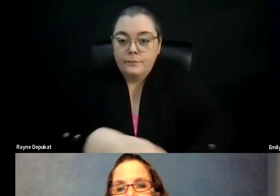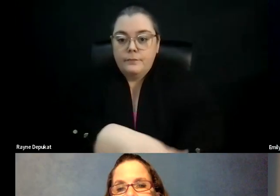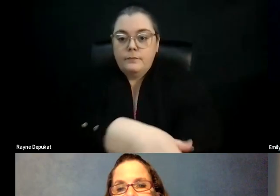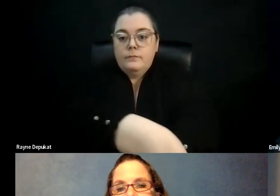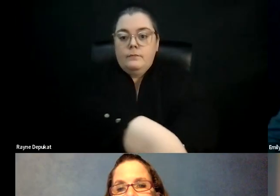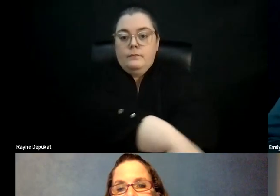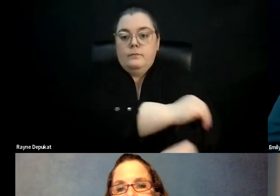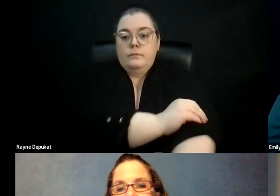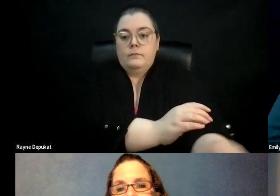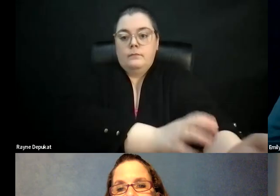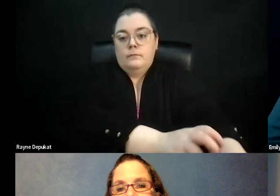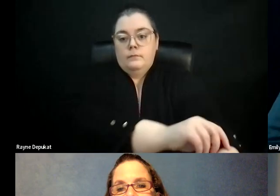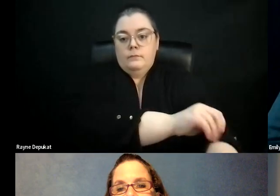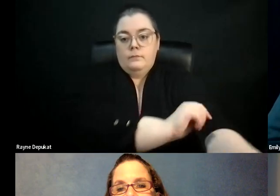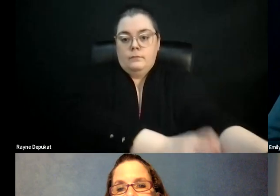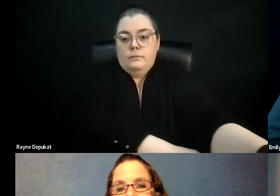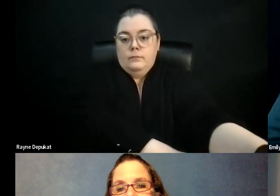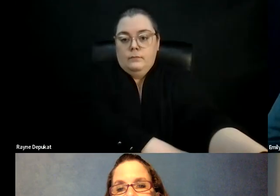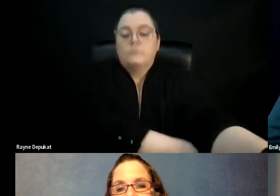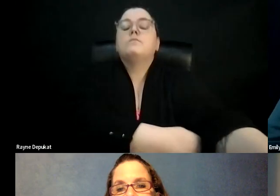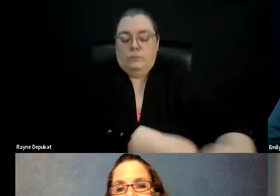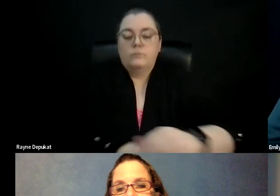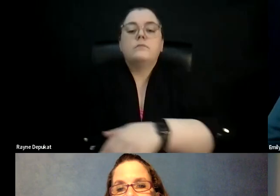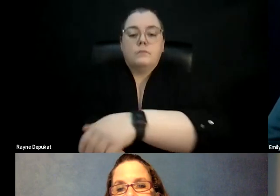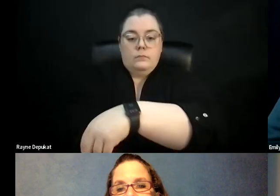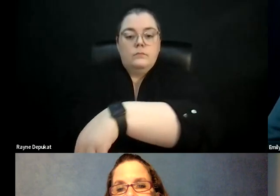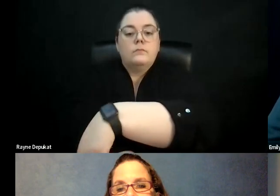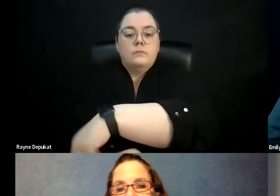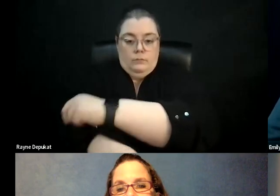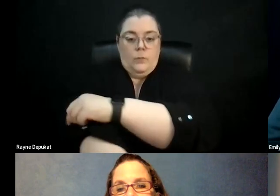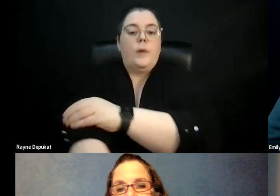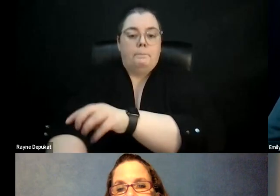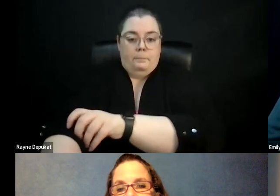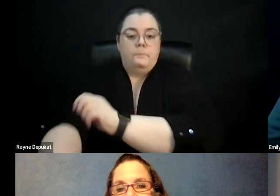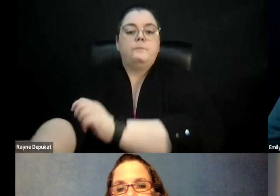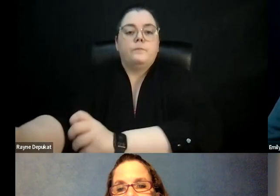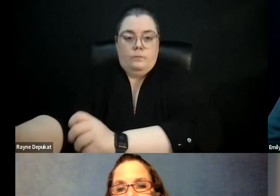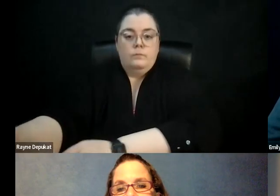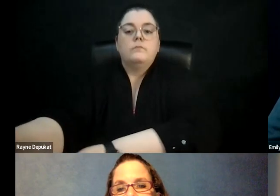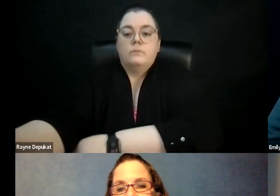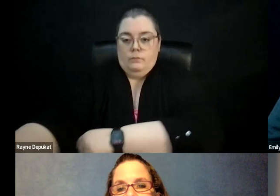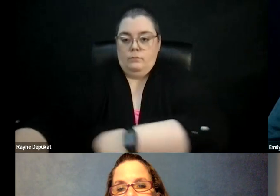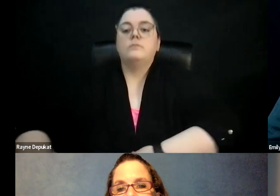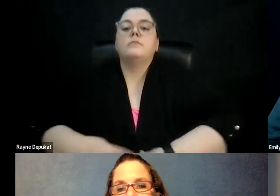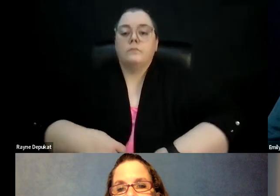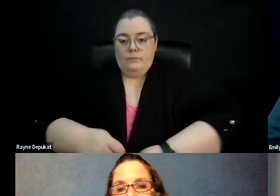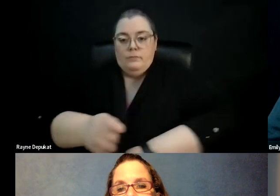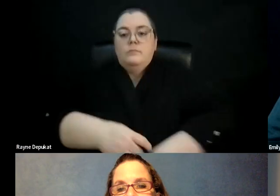opinions? This is Amy. I prefer to leave it the same. I just don't want to deal with having to go through